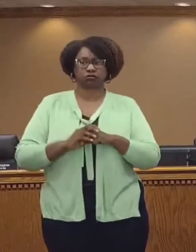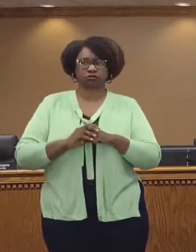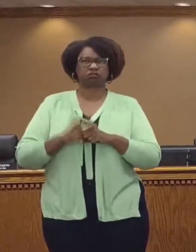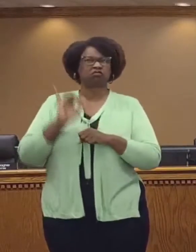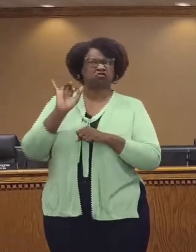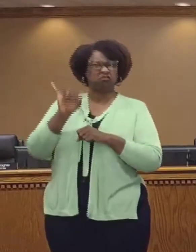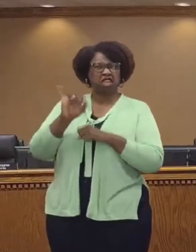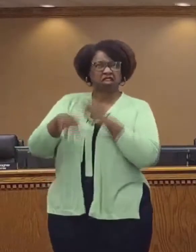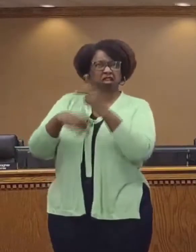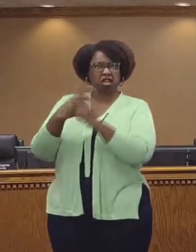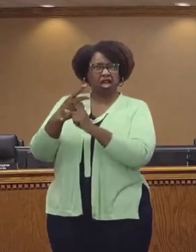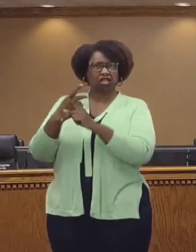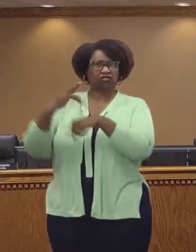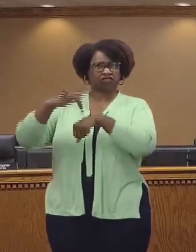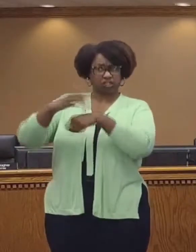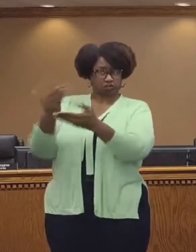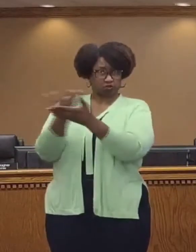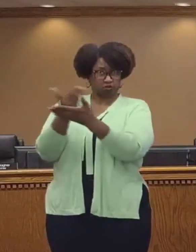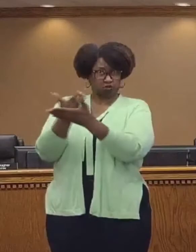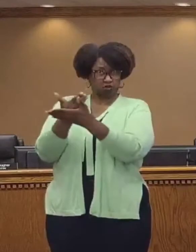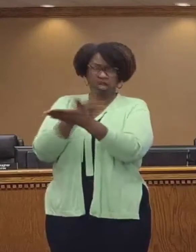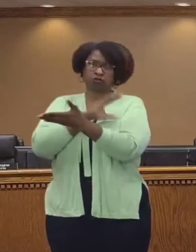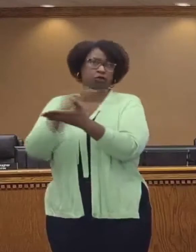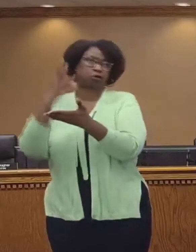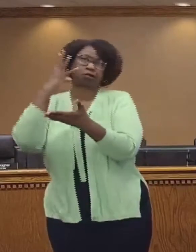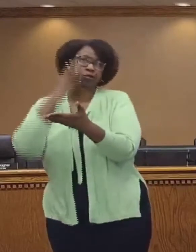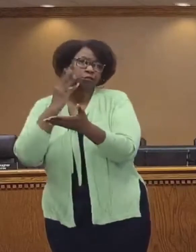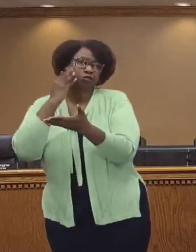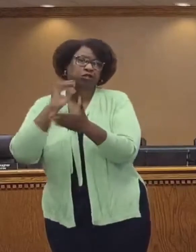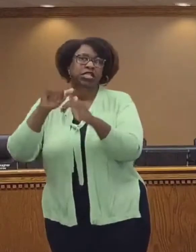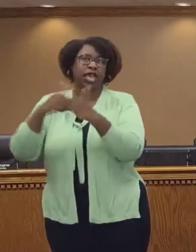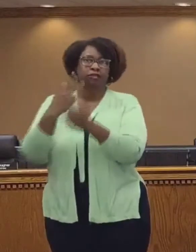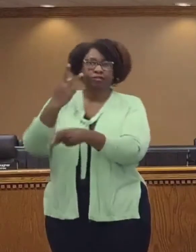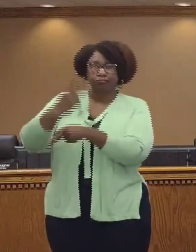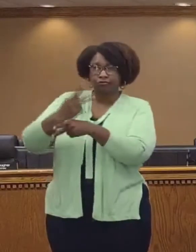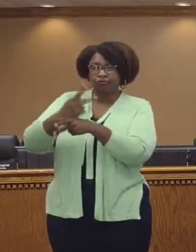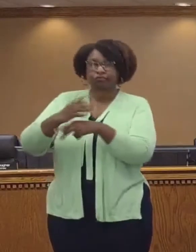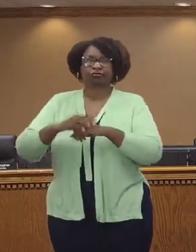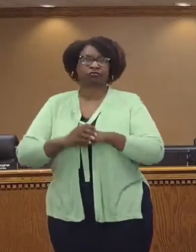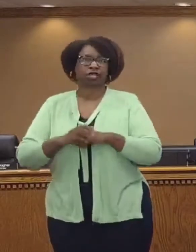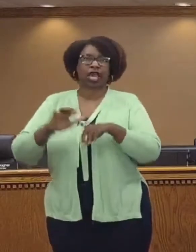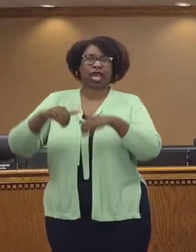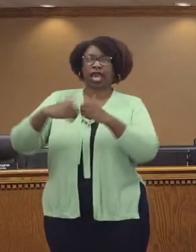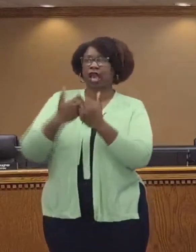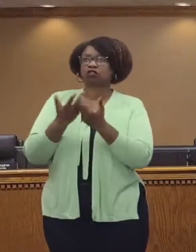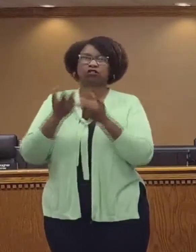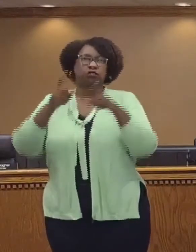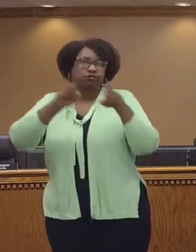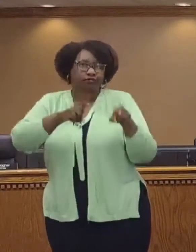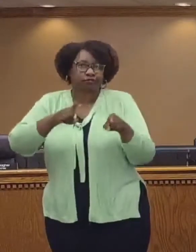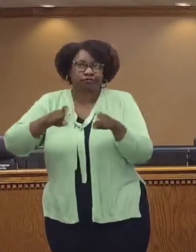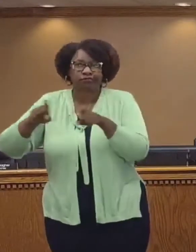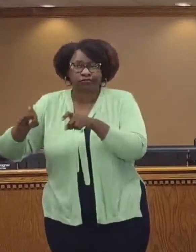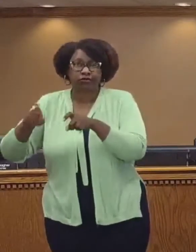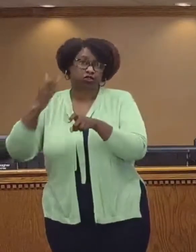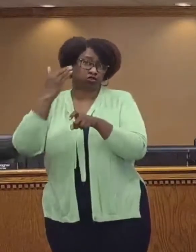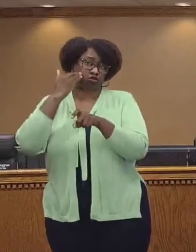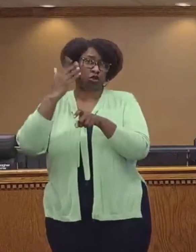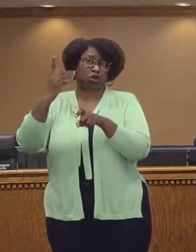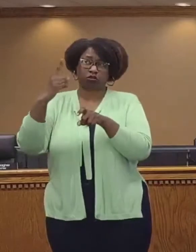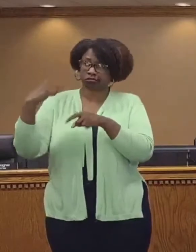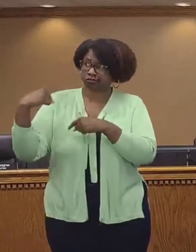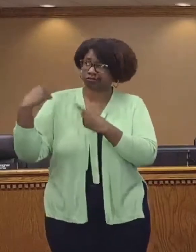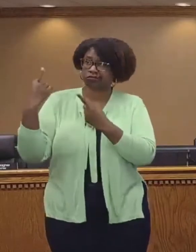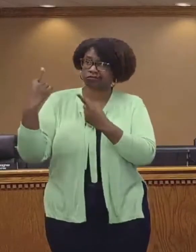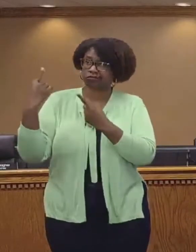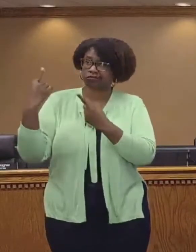in treating the infection. We have limited diagnostic capabilities, and y'all know that has been a hang-up throughout this